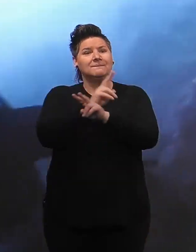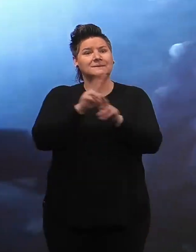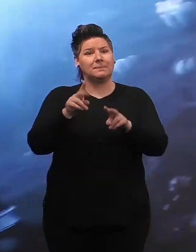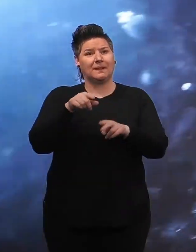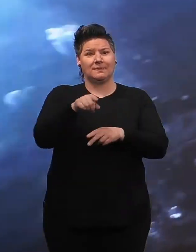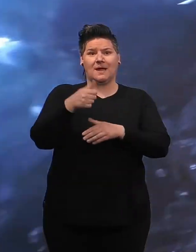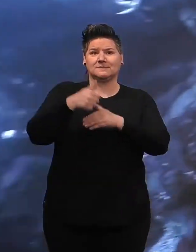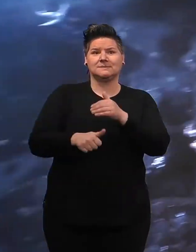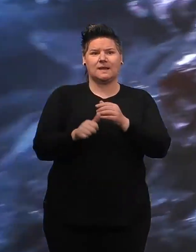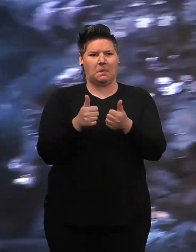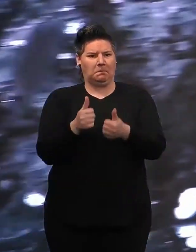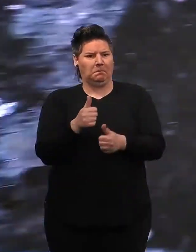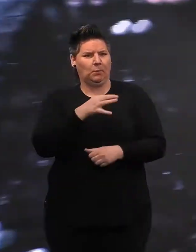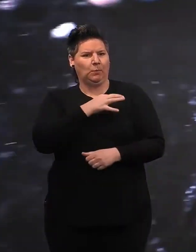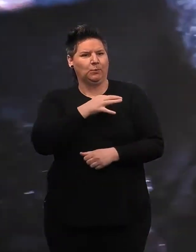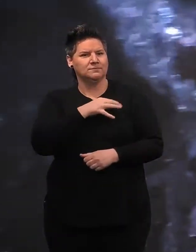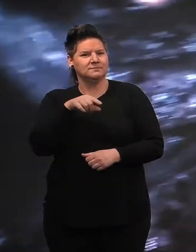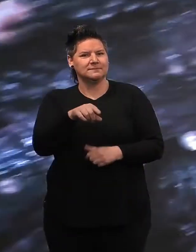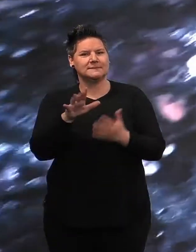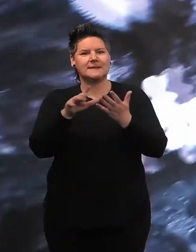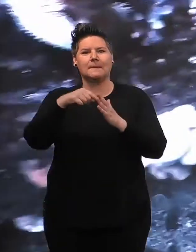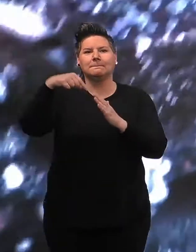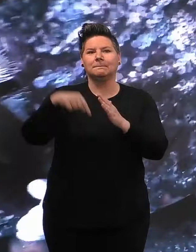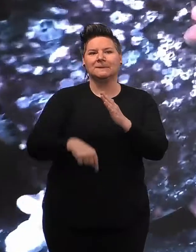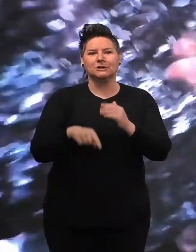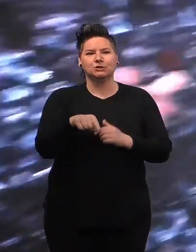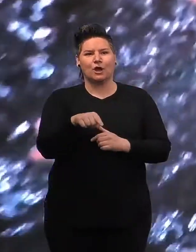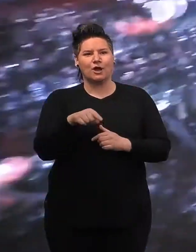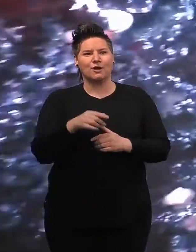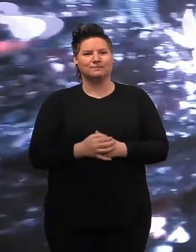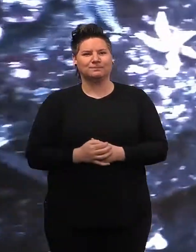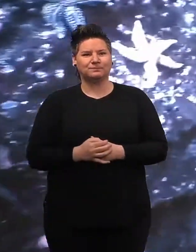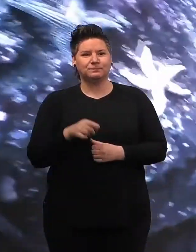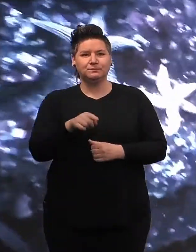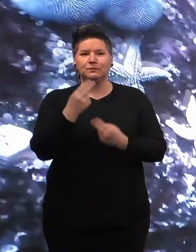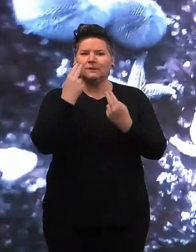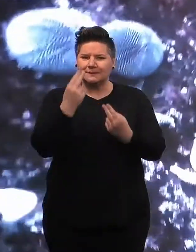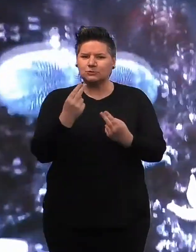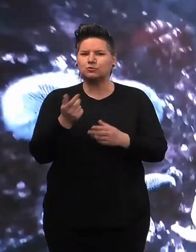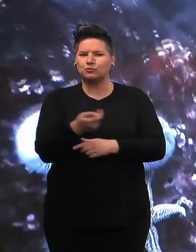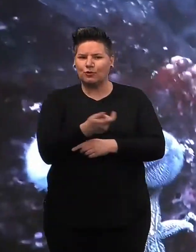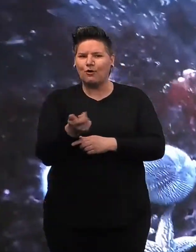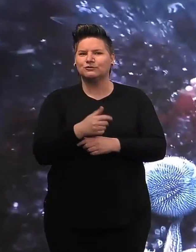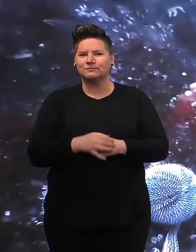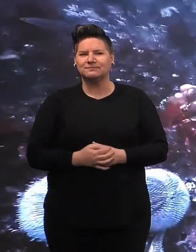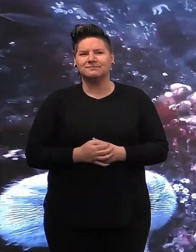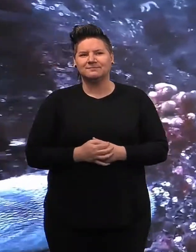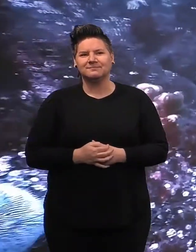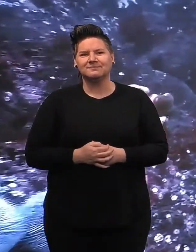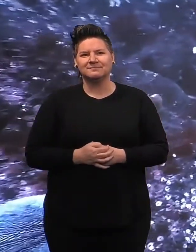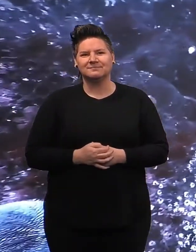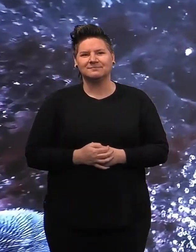was about 10 metres, but that's quite good for Strangford, and so we often need a torch to see what you're doing underwater.